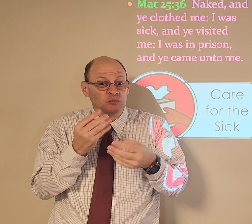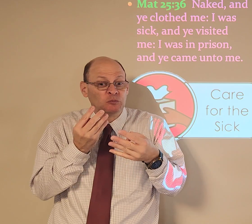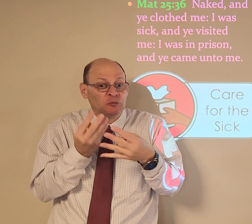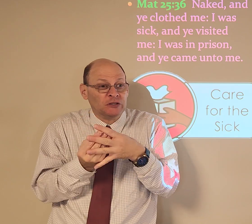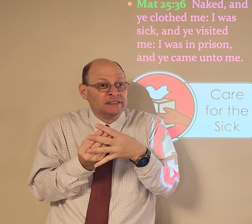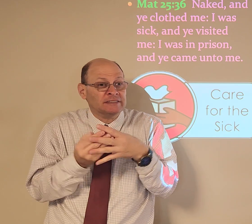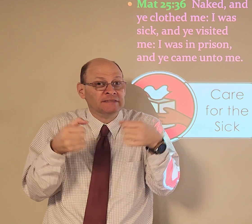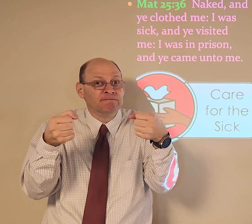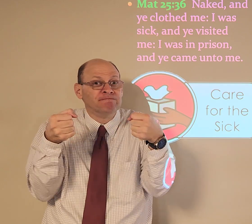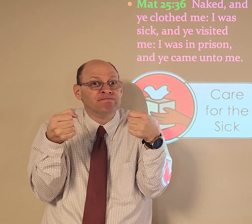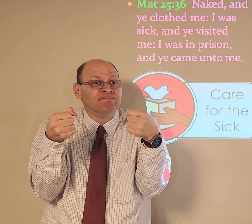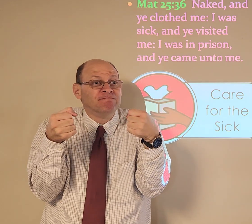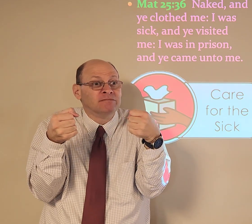I was in prison,